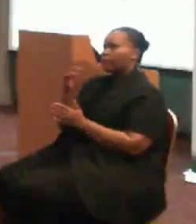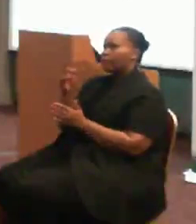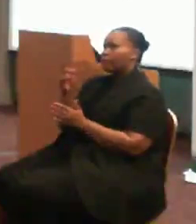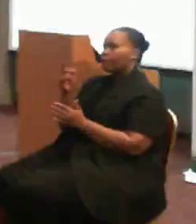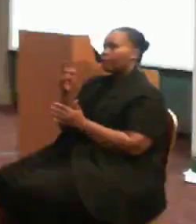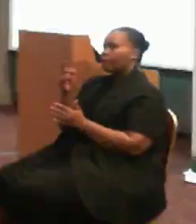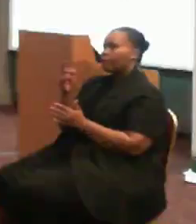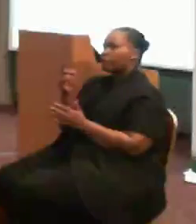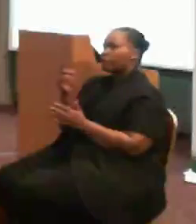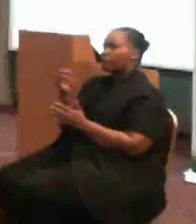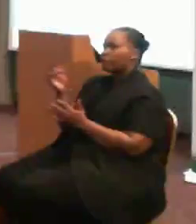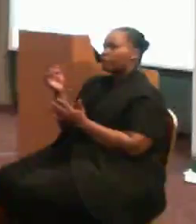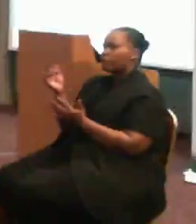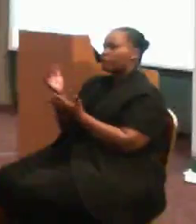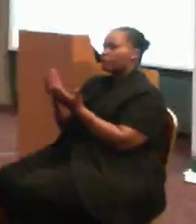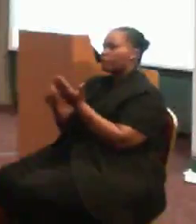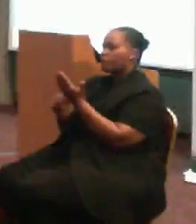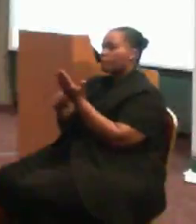cover costs.